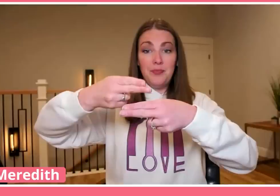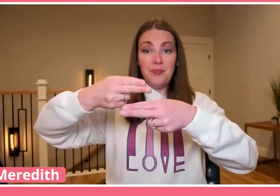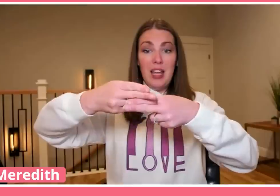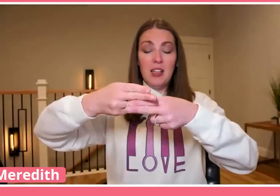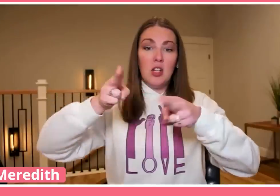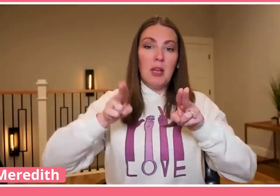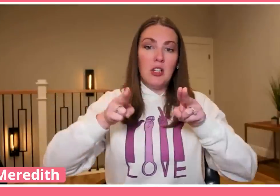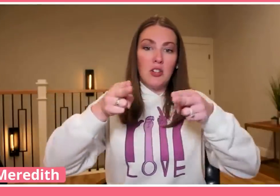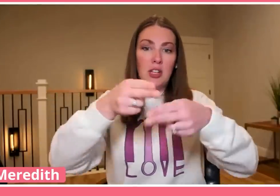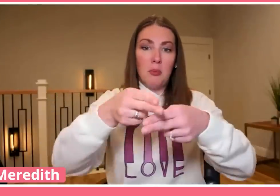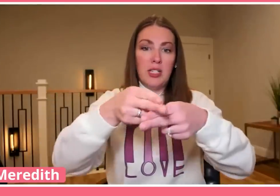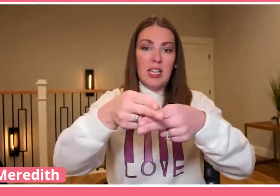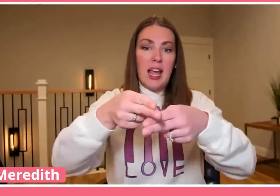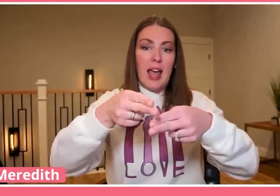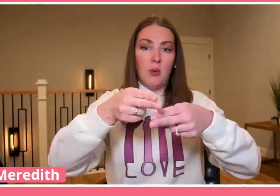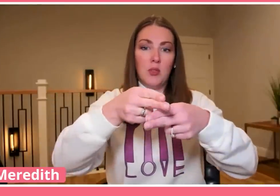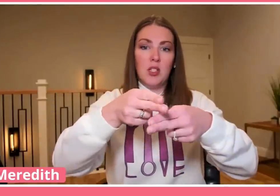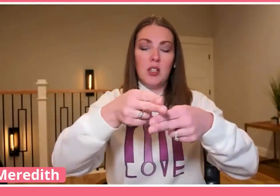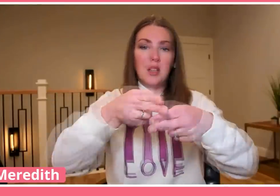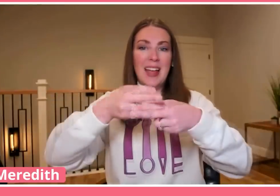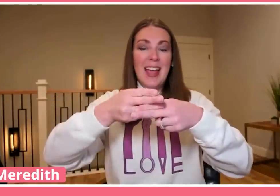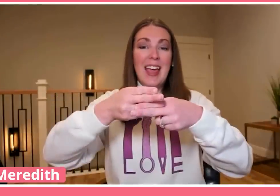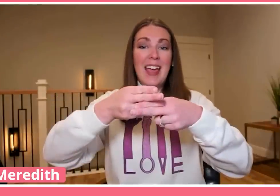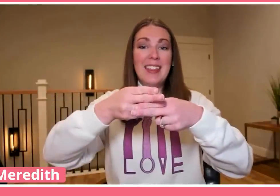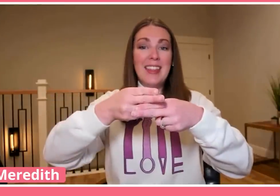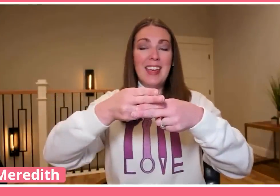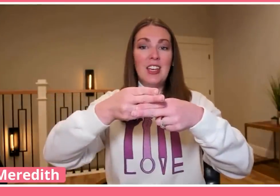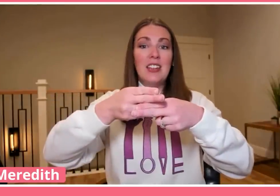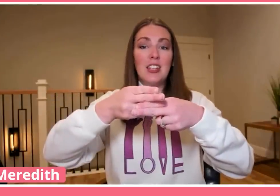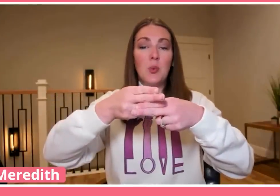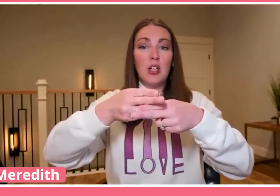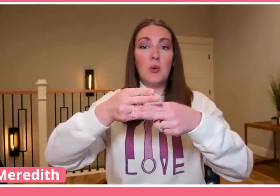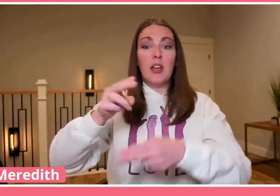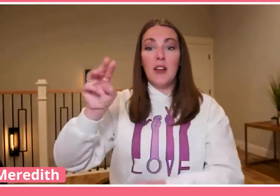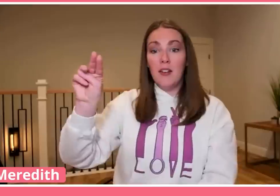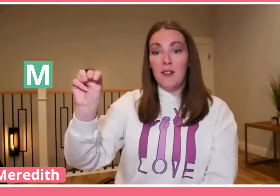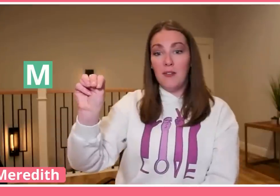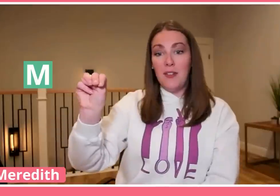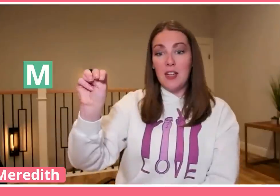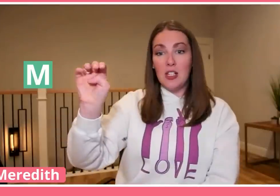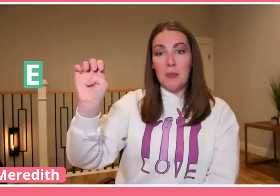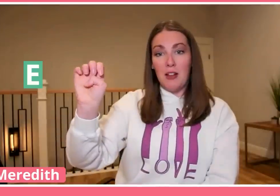And so make sure that they're pointed out. And then that's where you would fingerspell